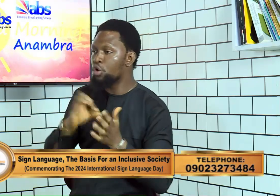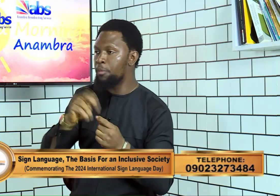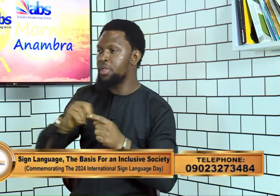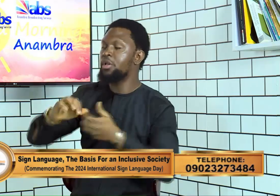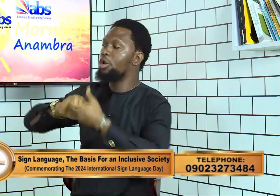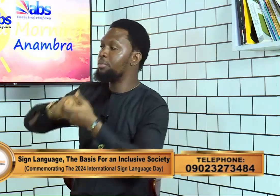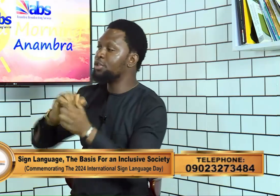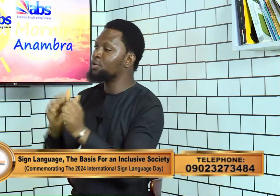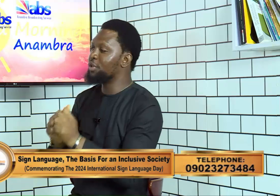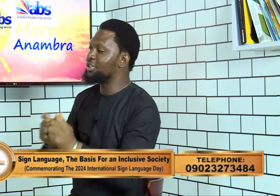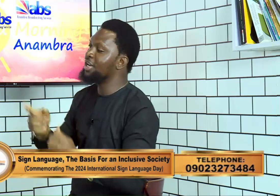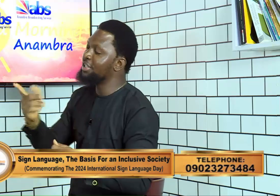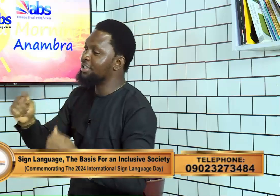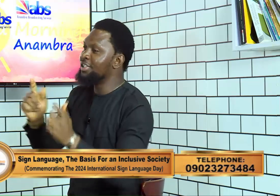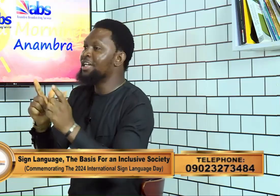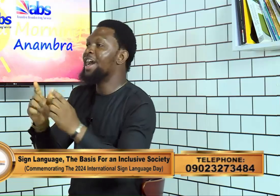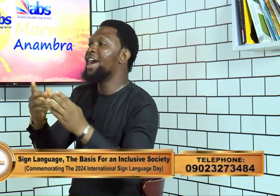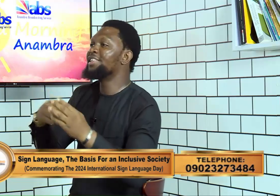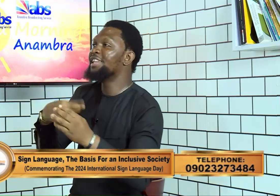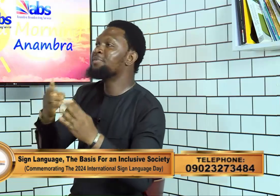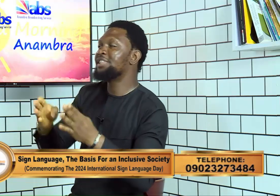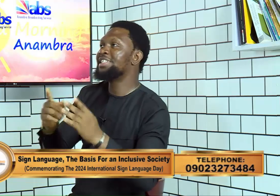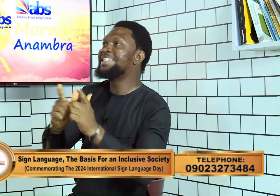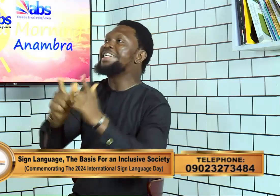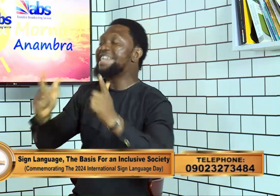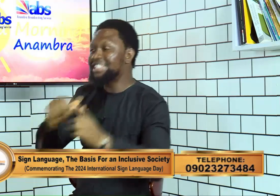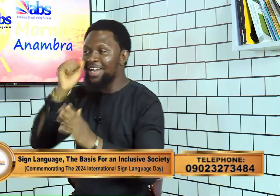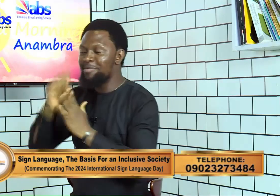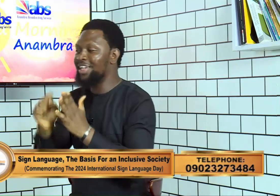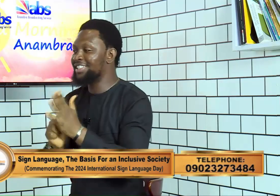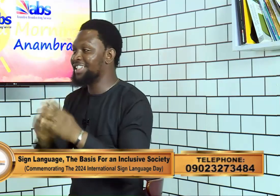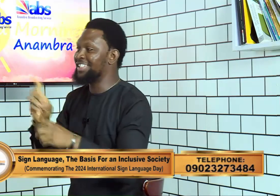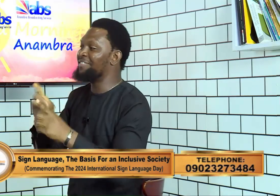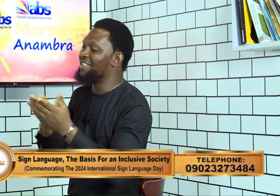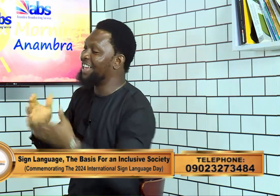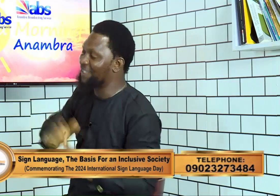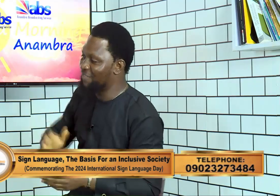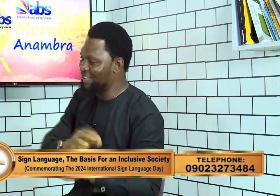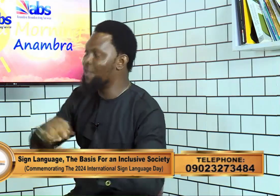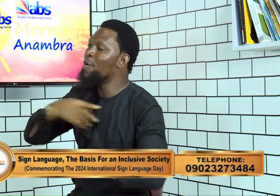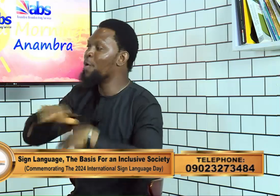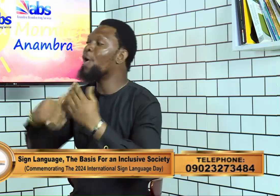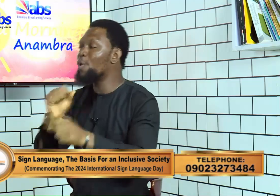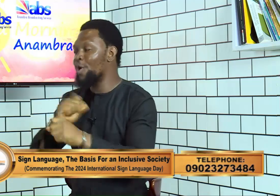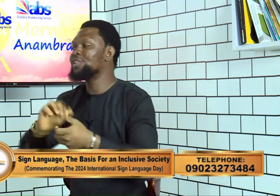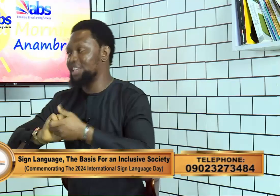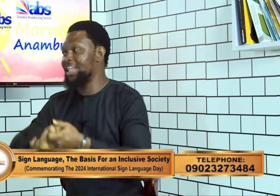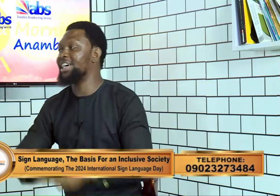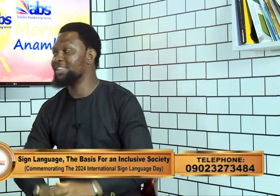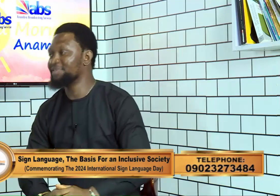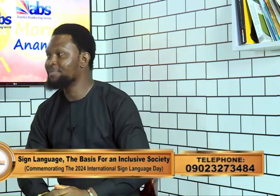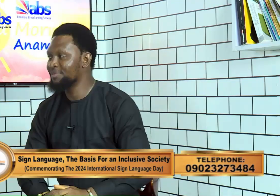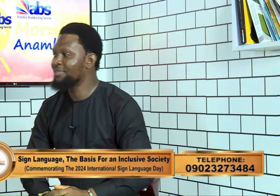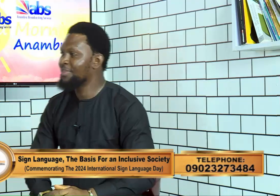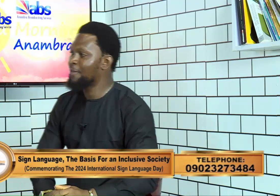own company, collaborating with the, the great Anambra State Disability Rights Commission, we all work together.